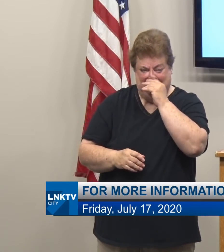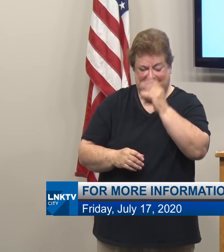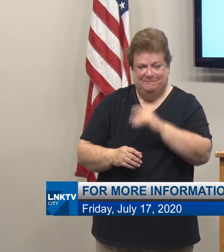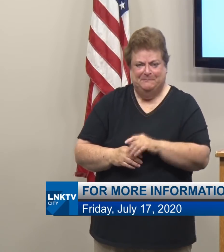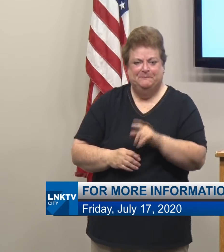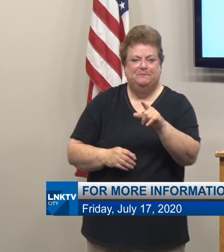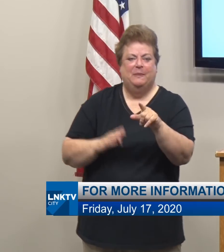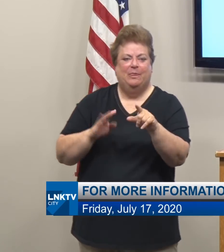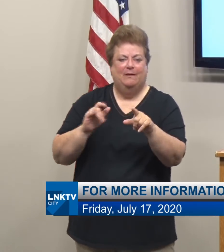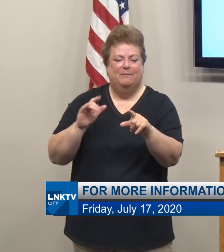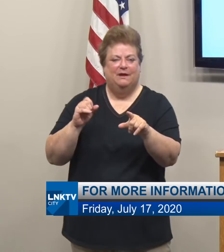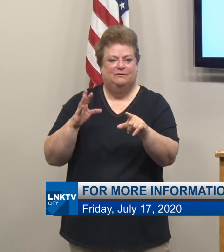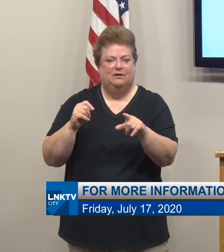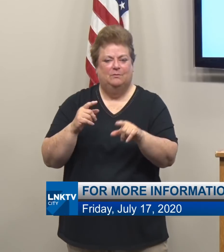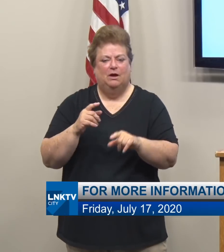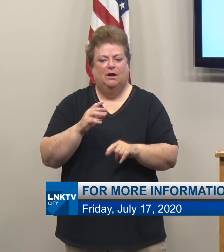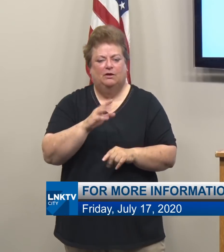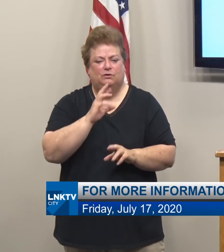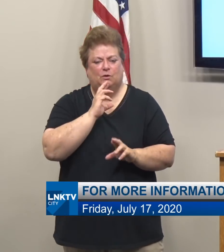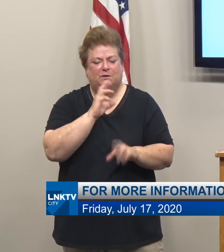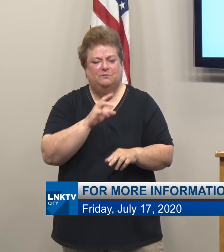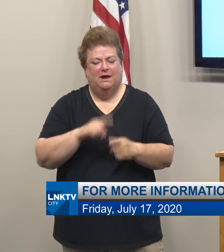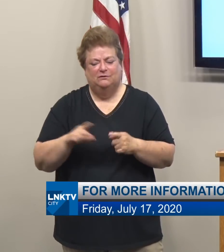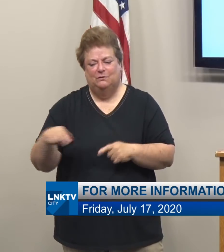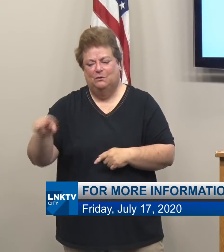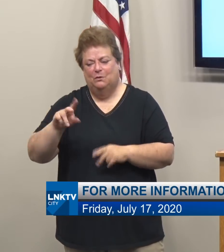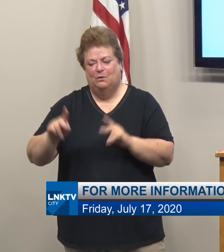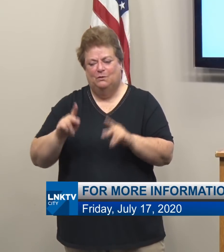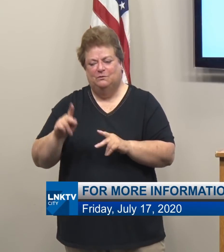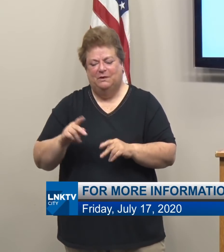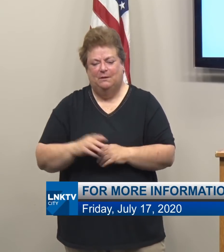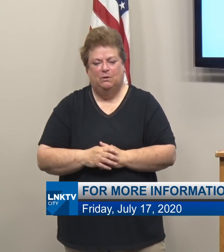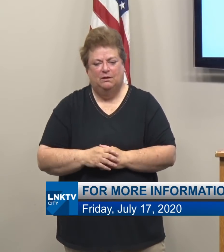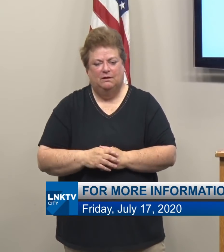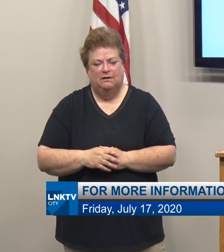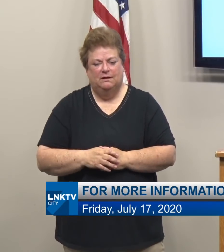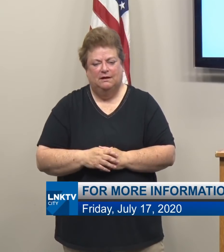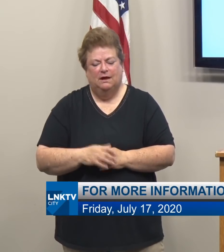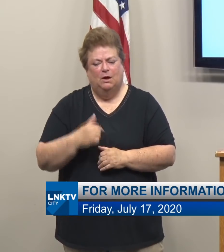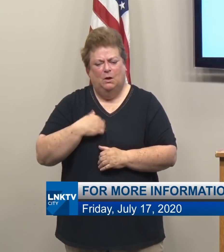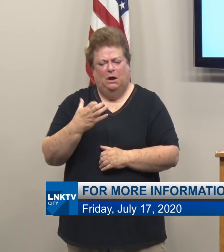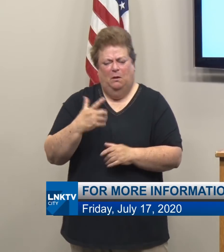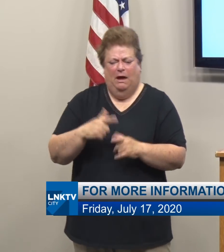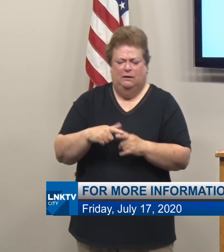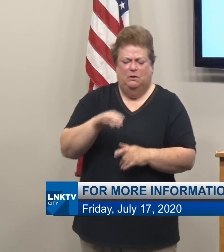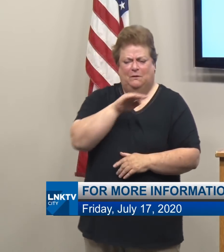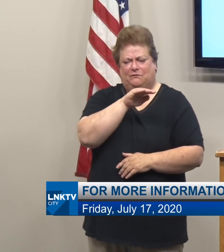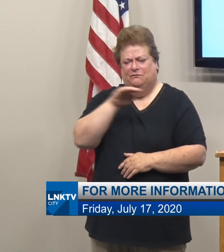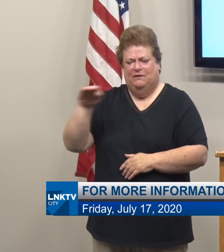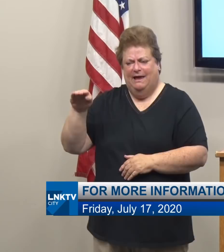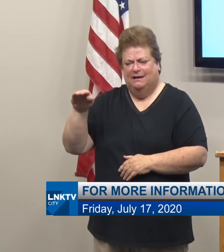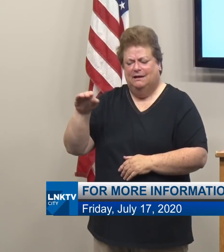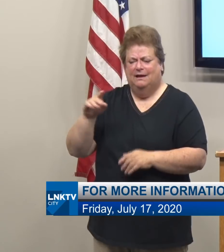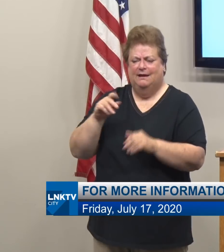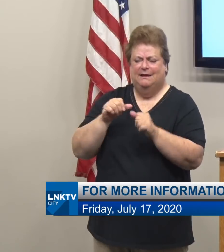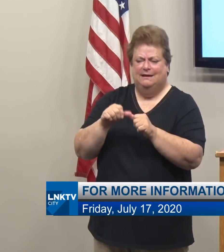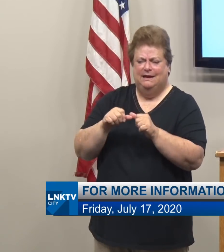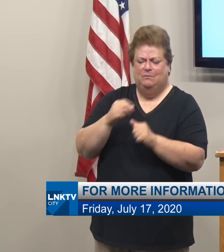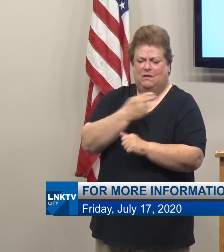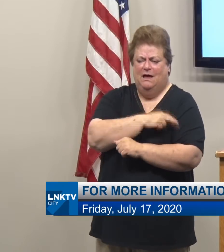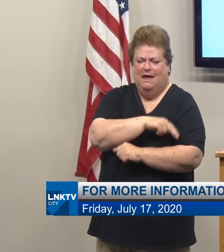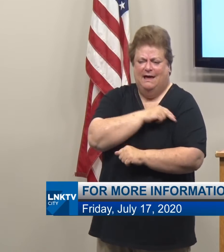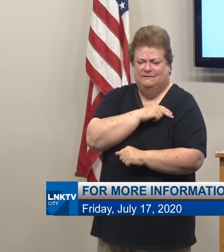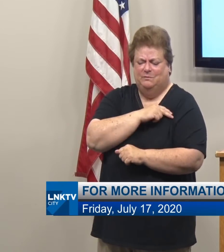What's your response to the crowd that says, the whole goal was to flatten the curve and keep hospitalizations levels